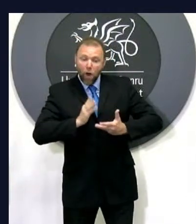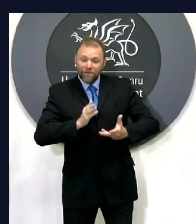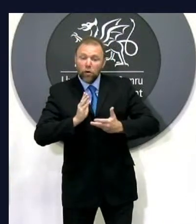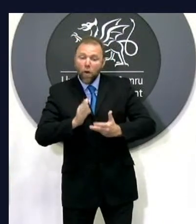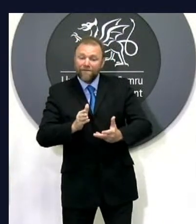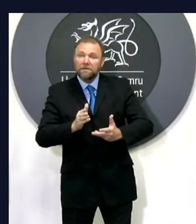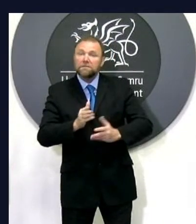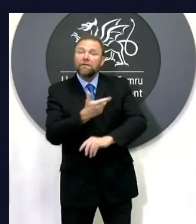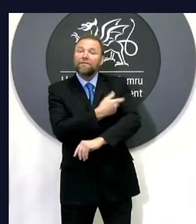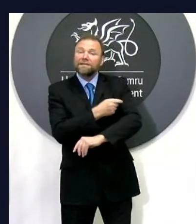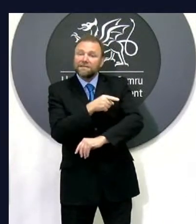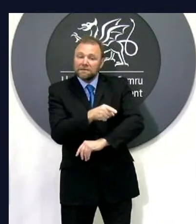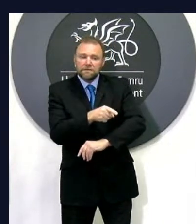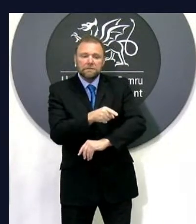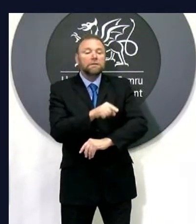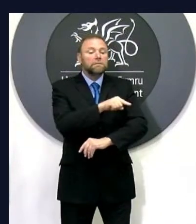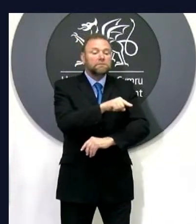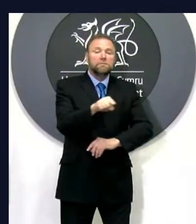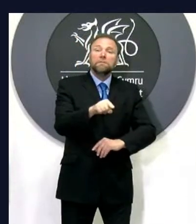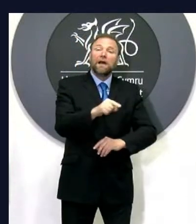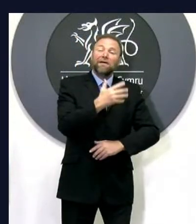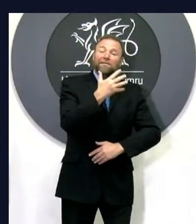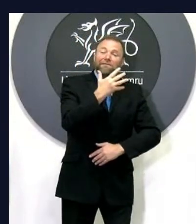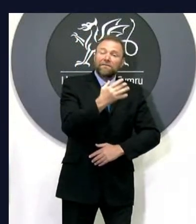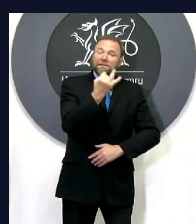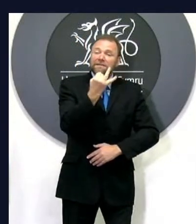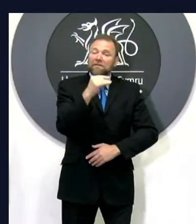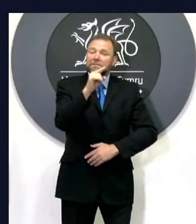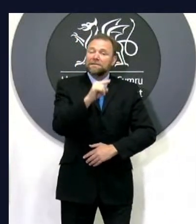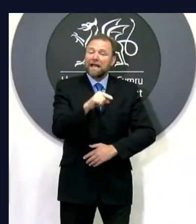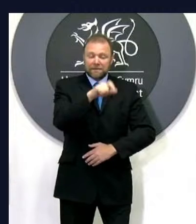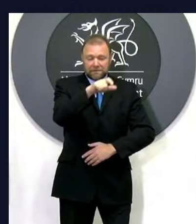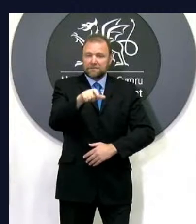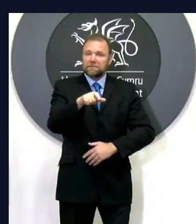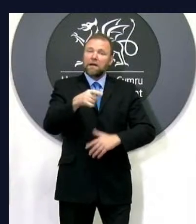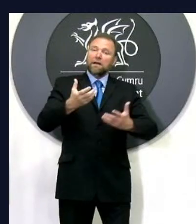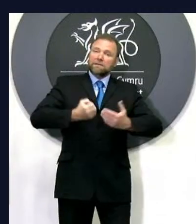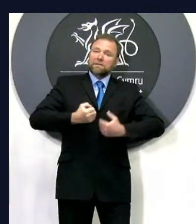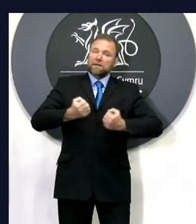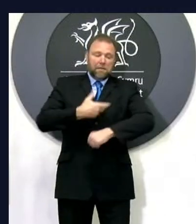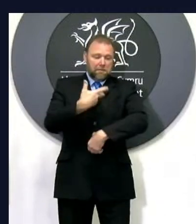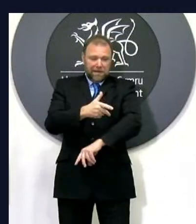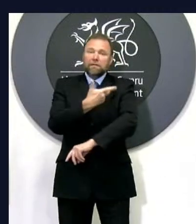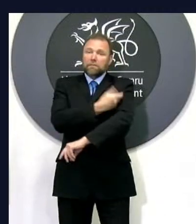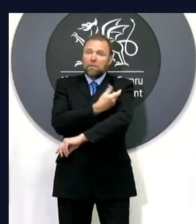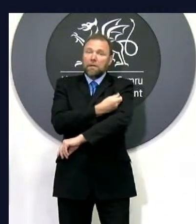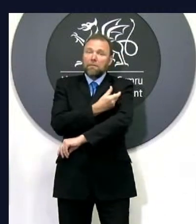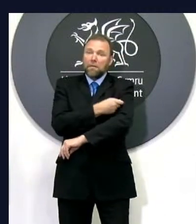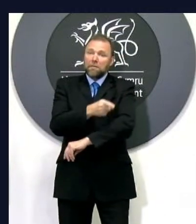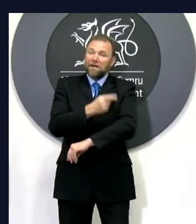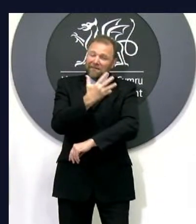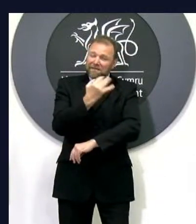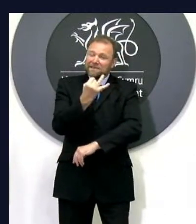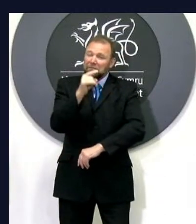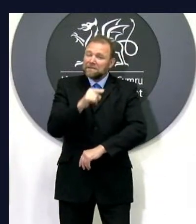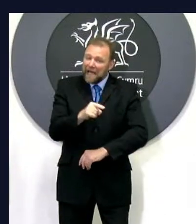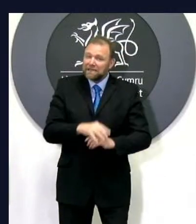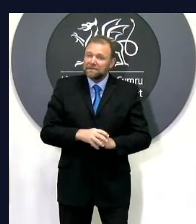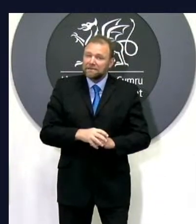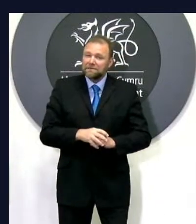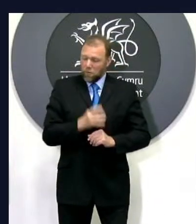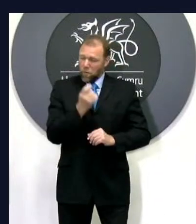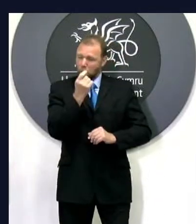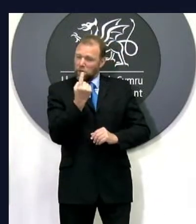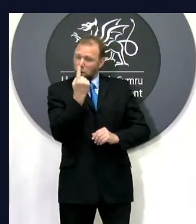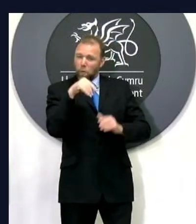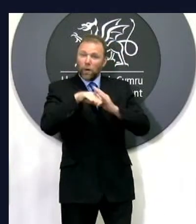by 57% of adults in Wales, and that we're getting close to 1 in 5 adults having completed